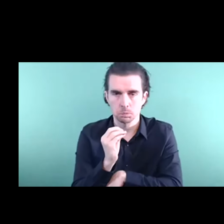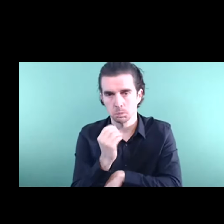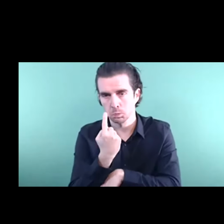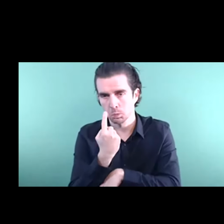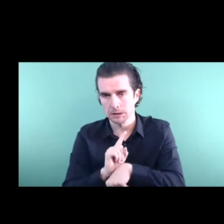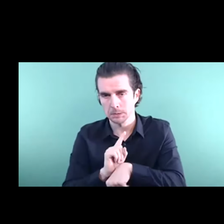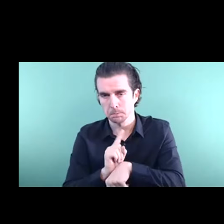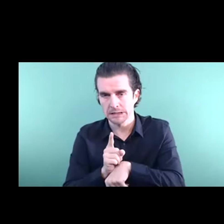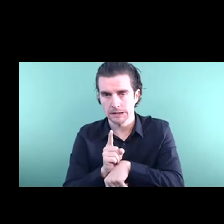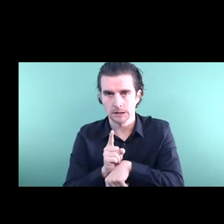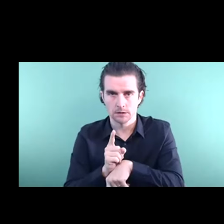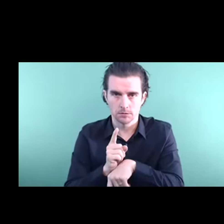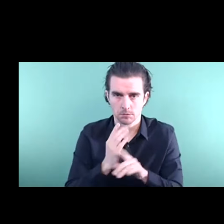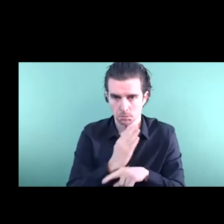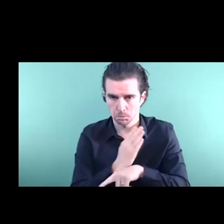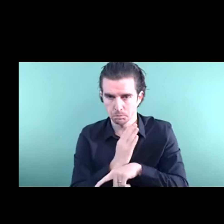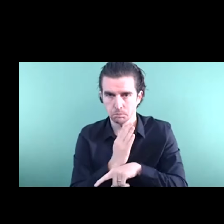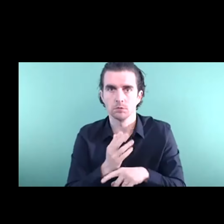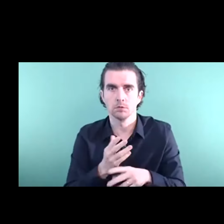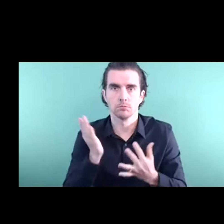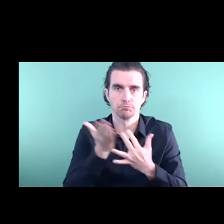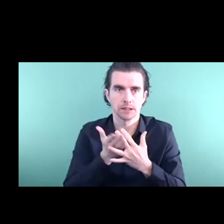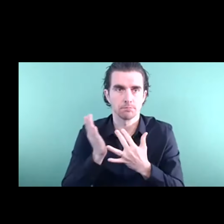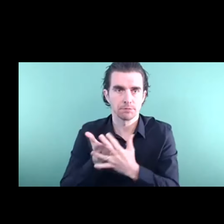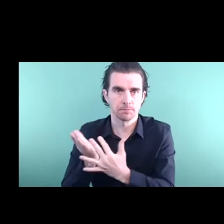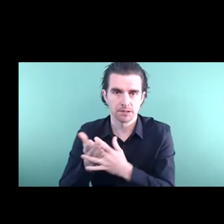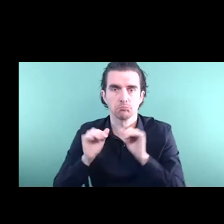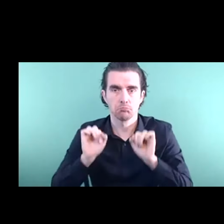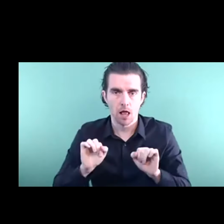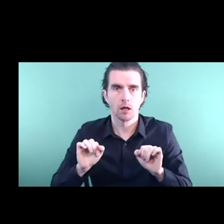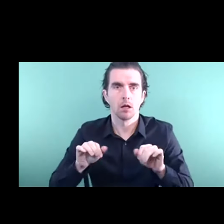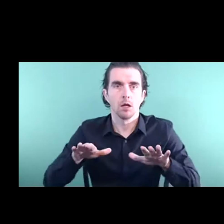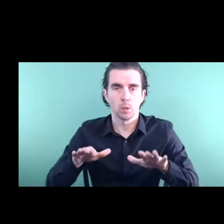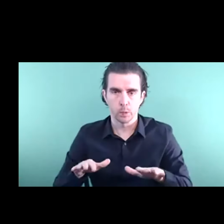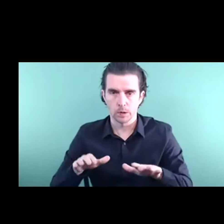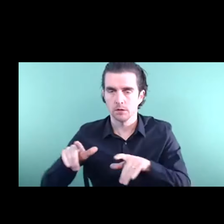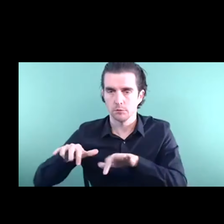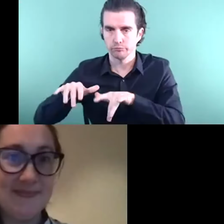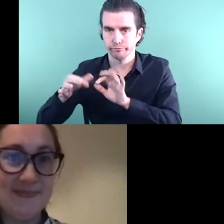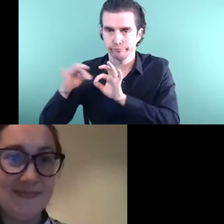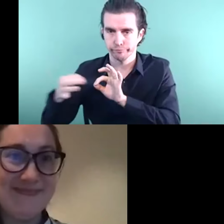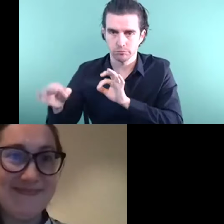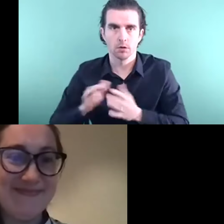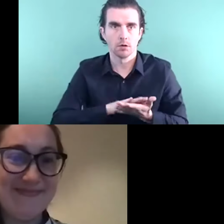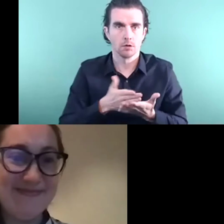few words about the DARE project and the context in which this training takes place.